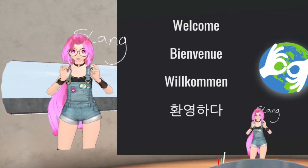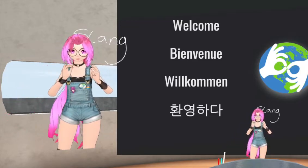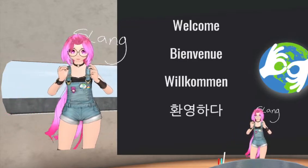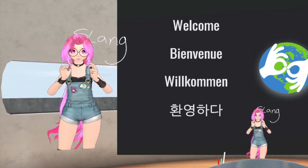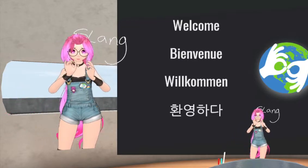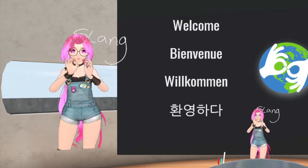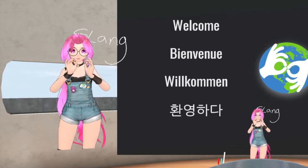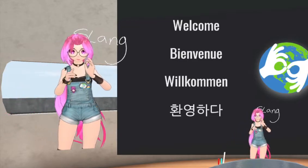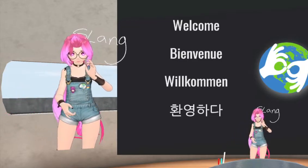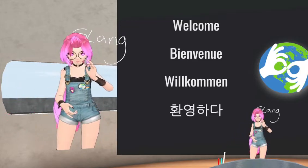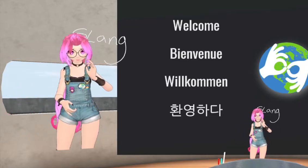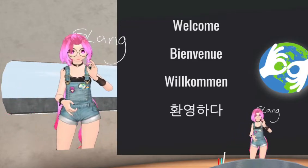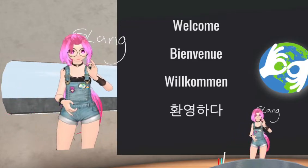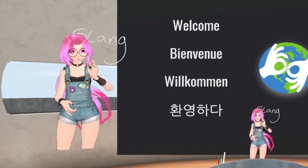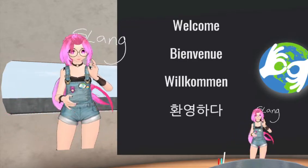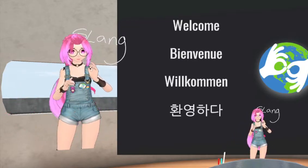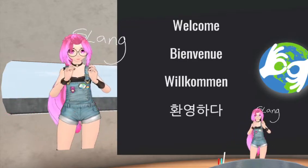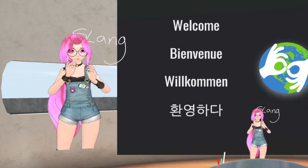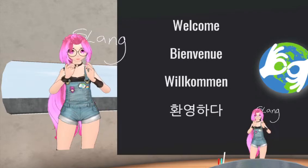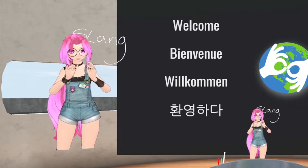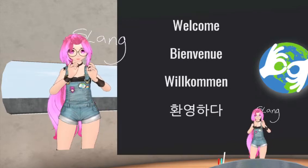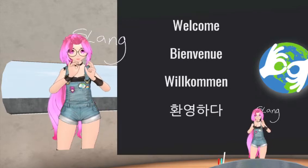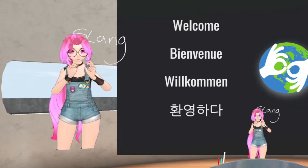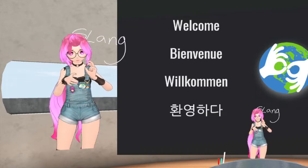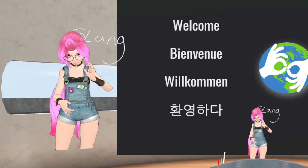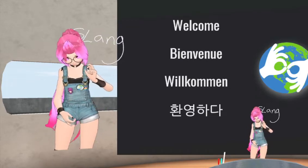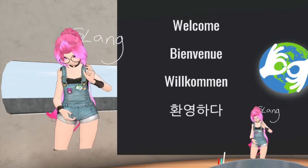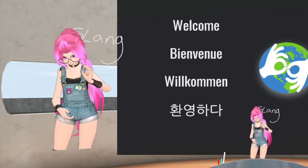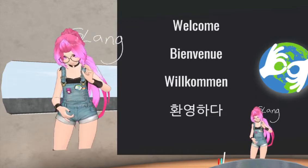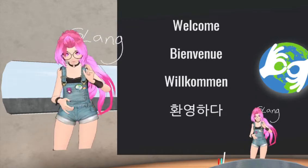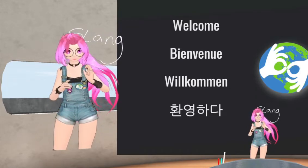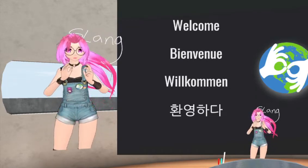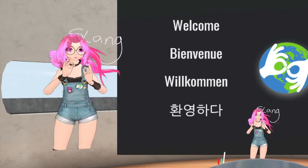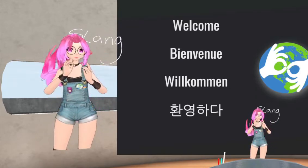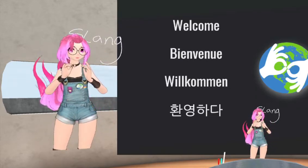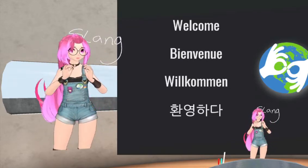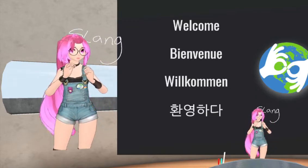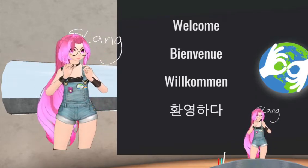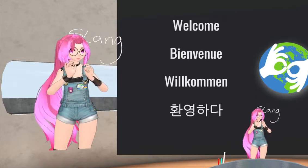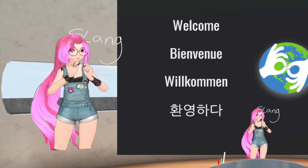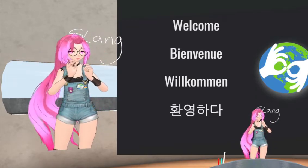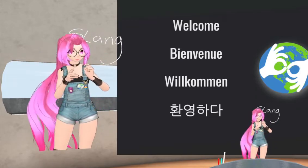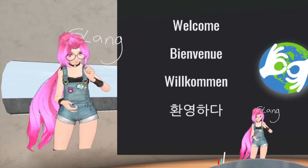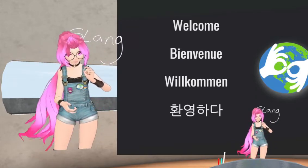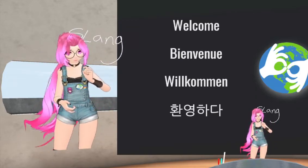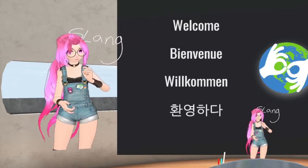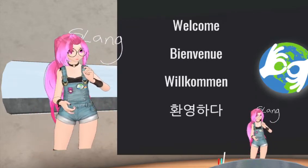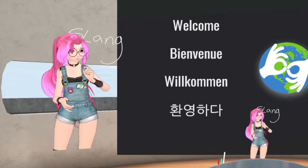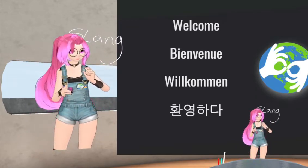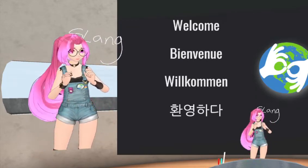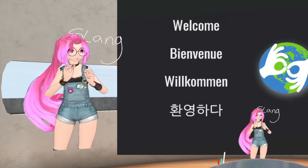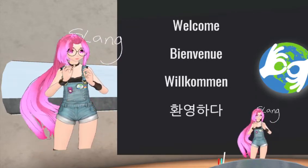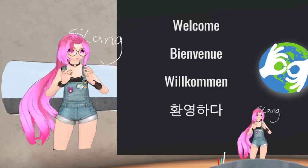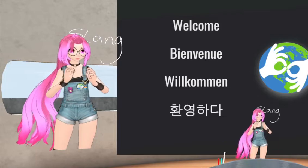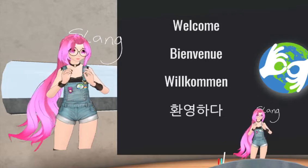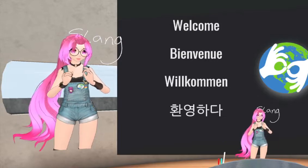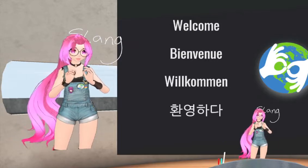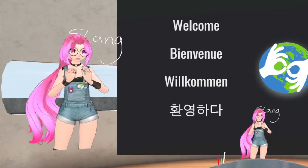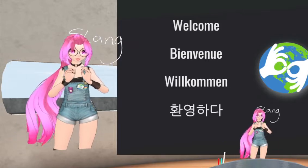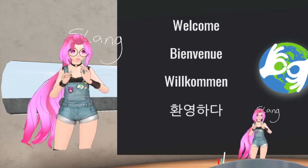the person. There's some people who are super open and super comfortable talking about whatever. And there's people who are a lot